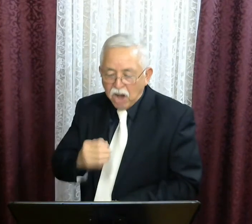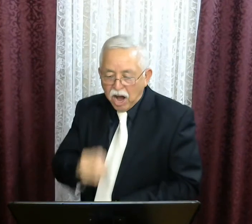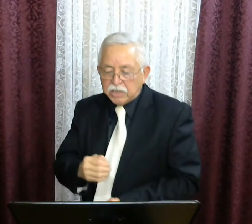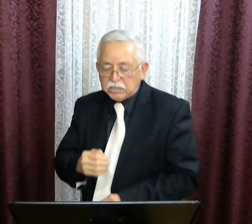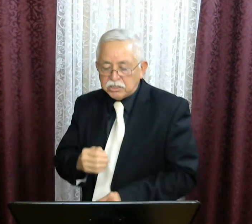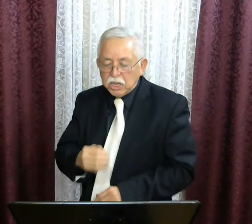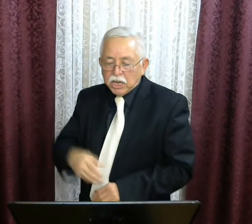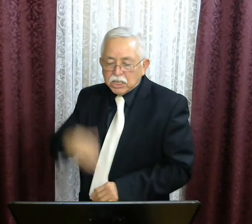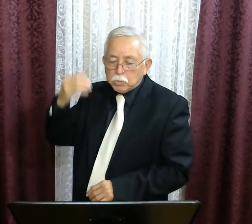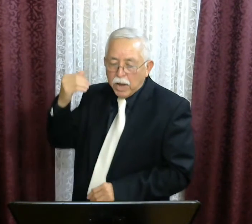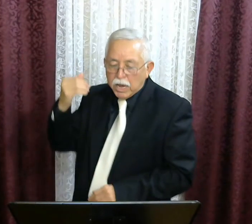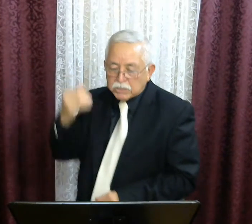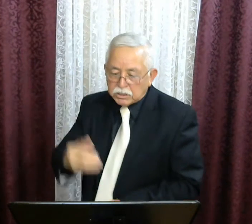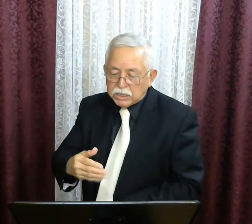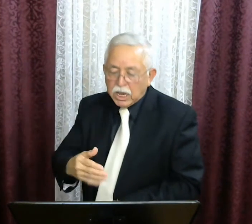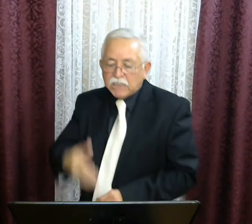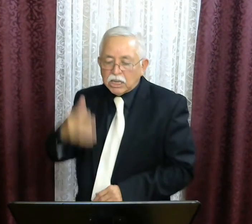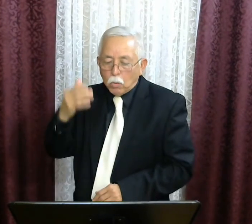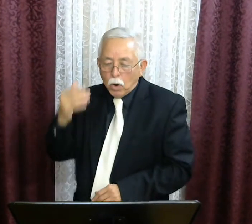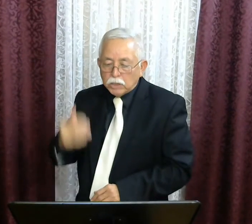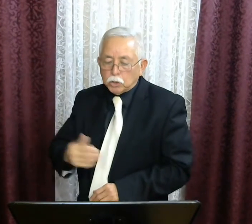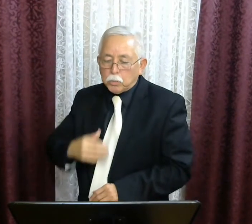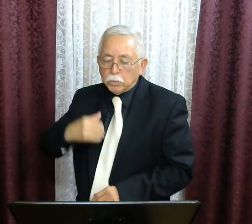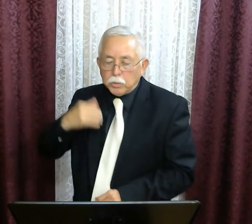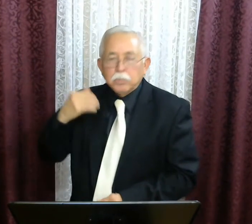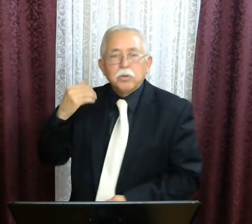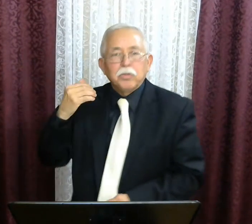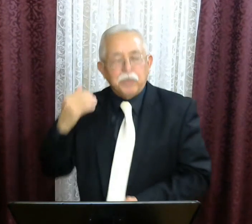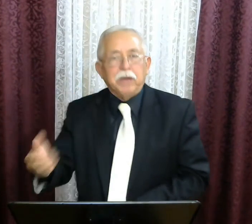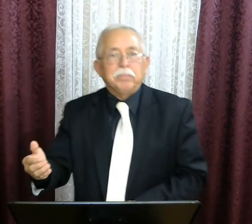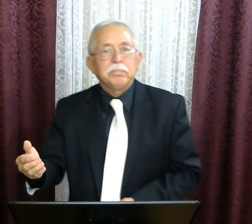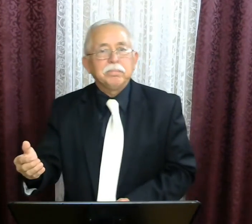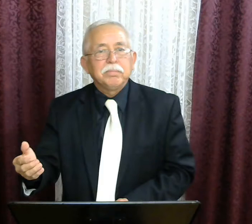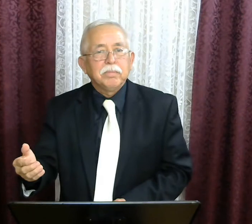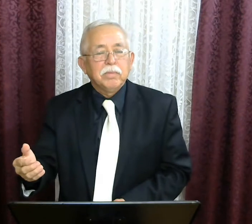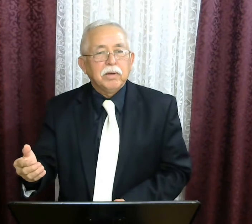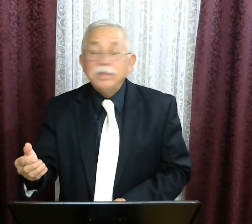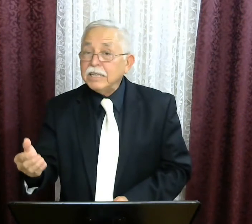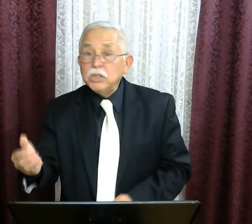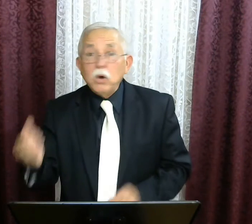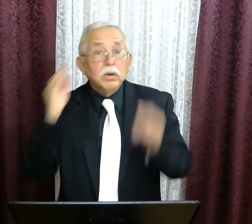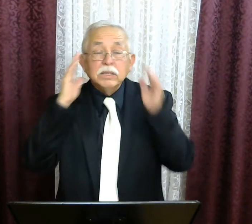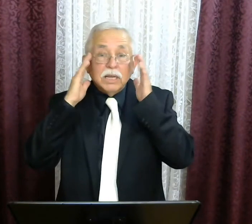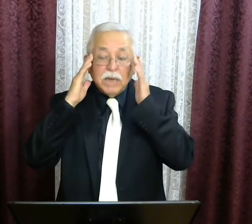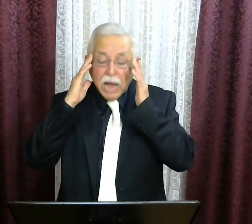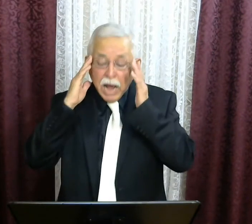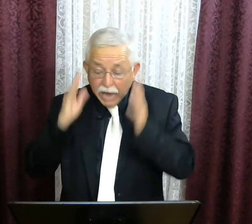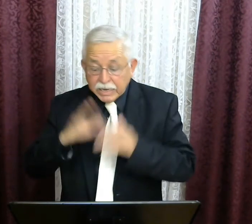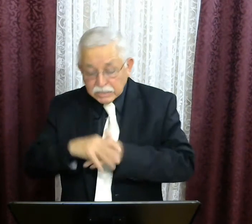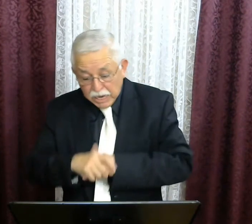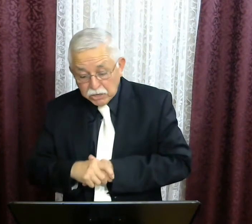kindness, His blessings as a way to point people to Him. That's the only thing I can tell you, my